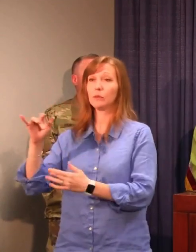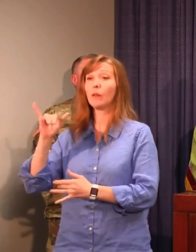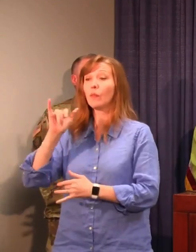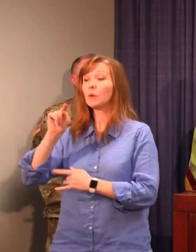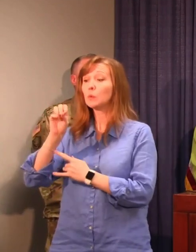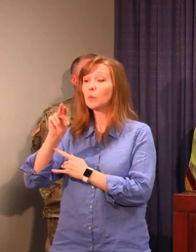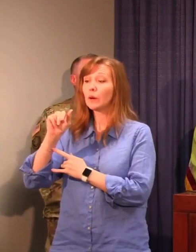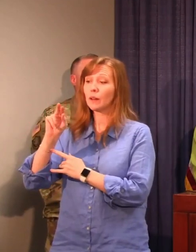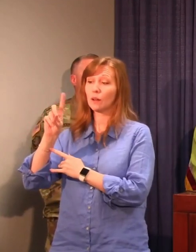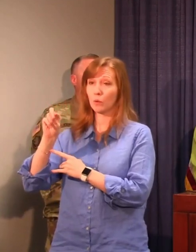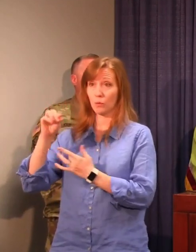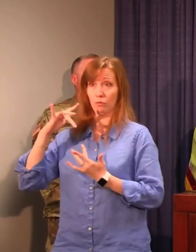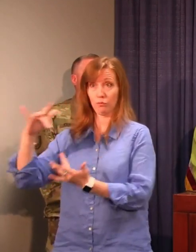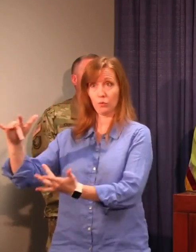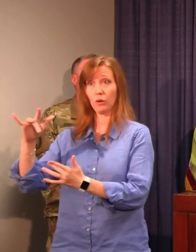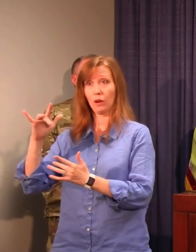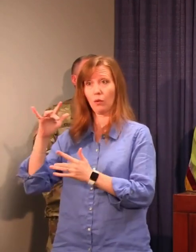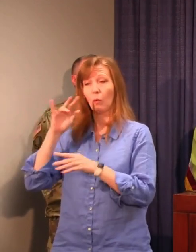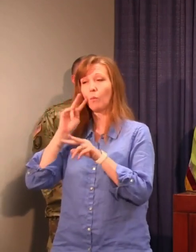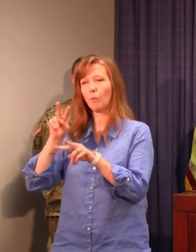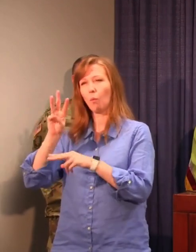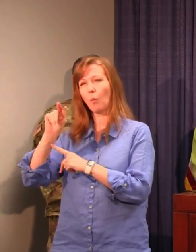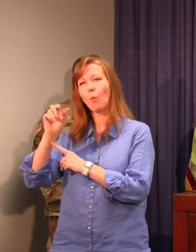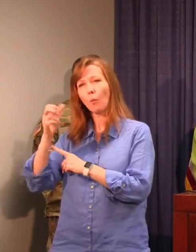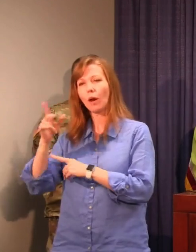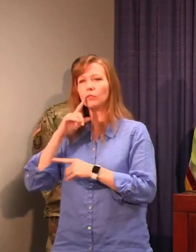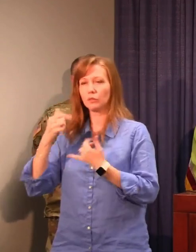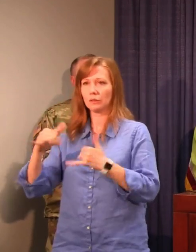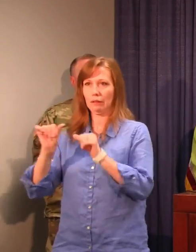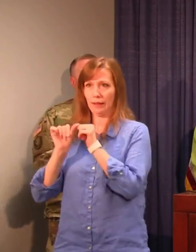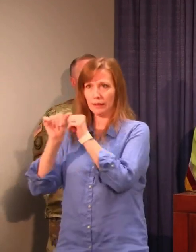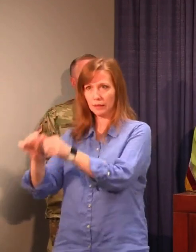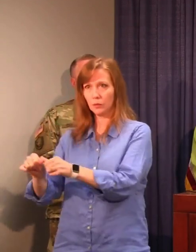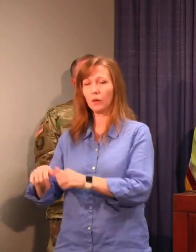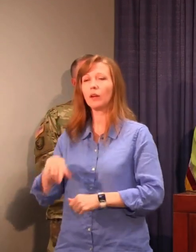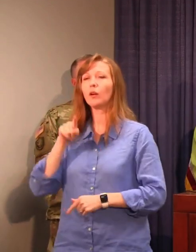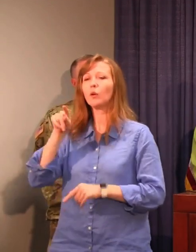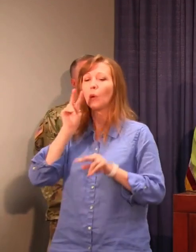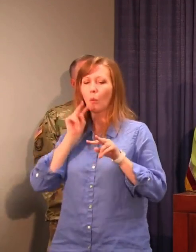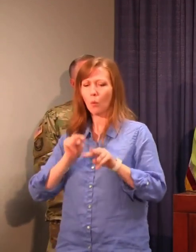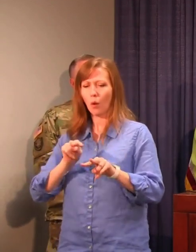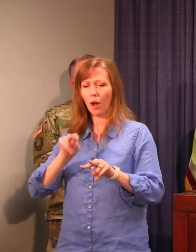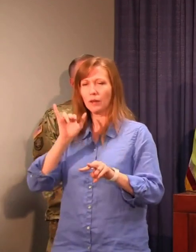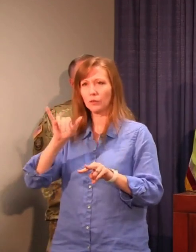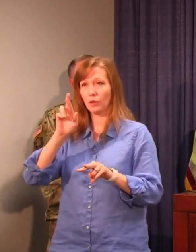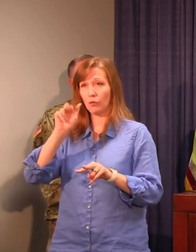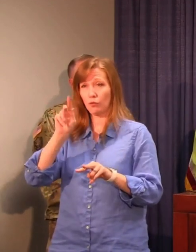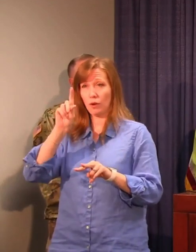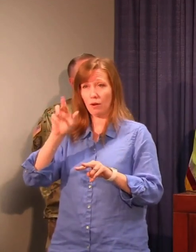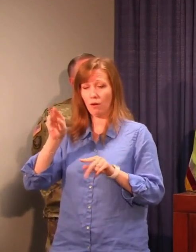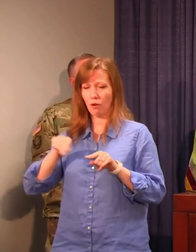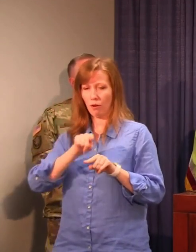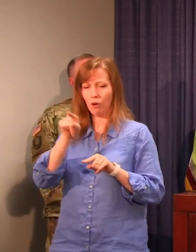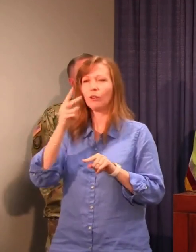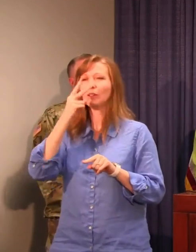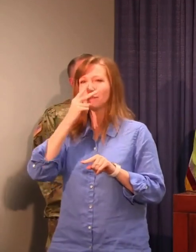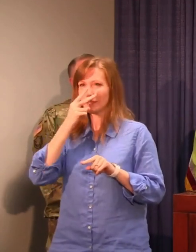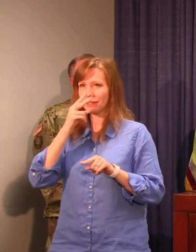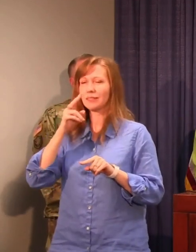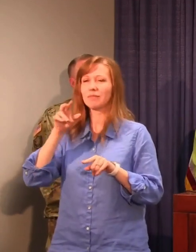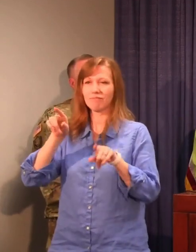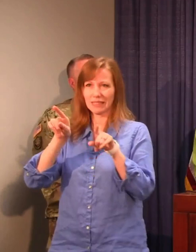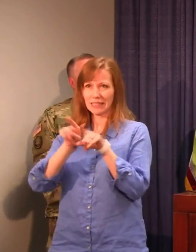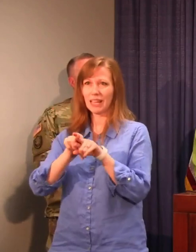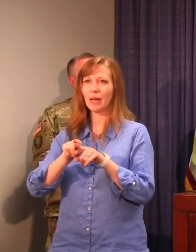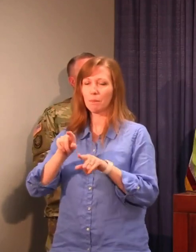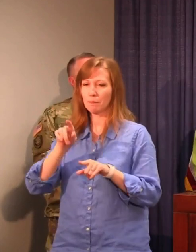see that rain bands continue to form, and they are moving in that circular motion that we've seen